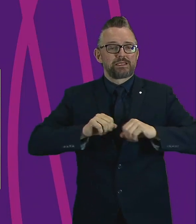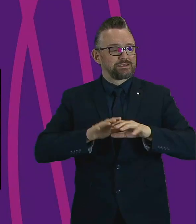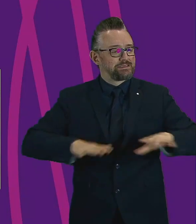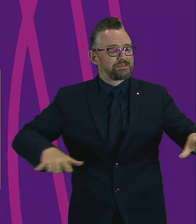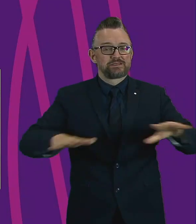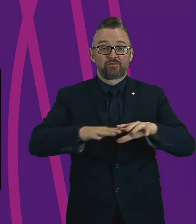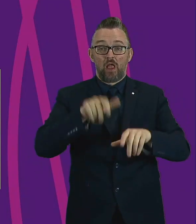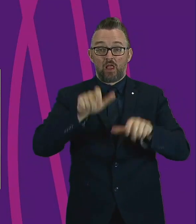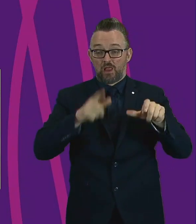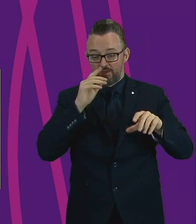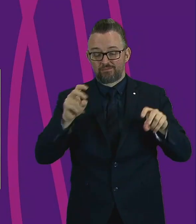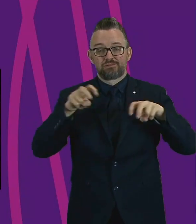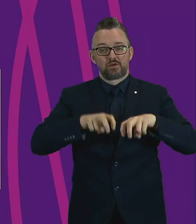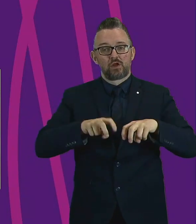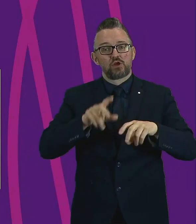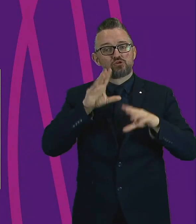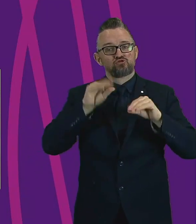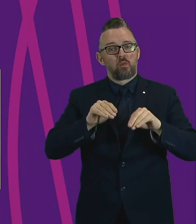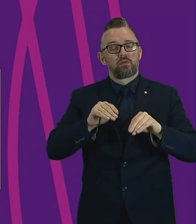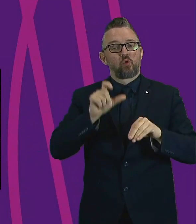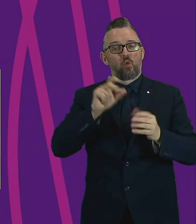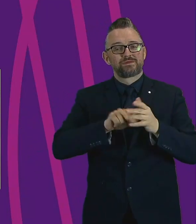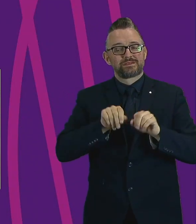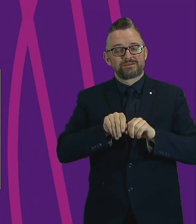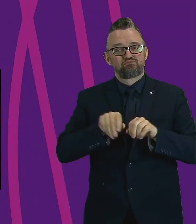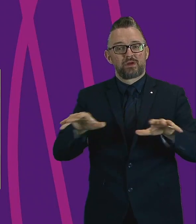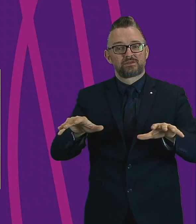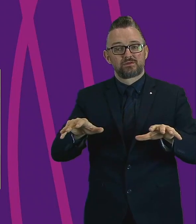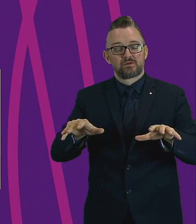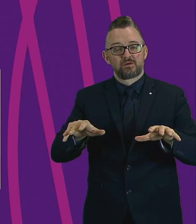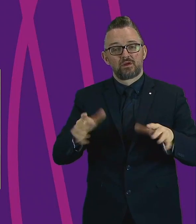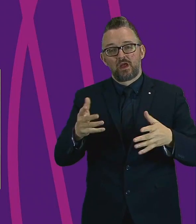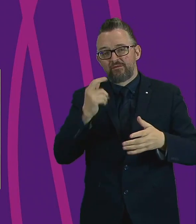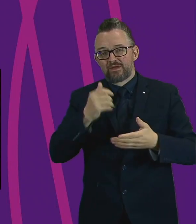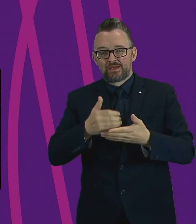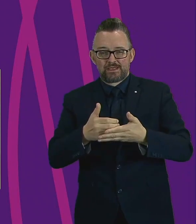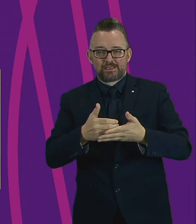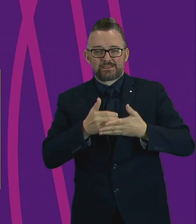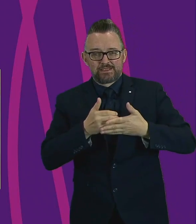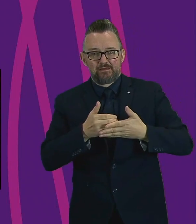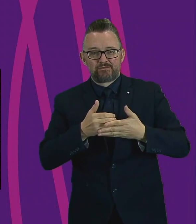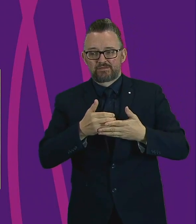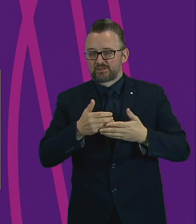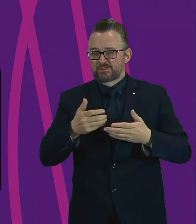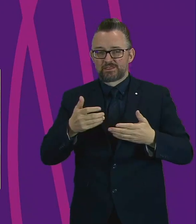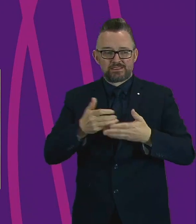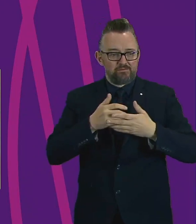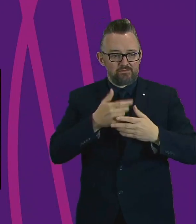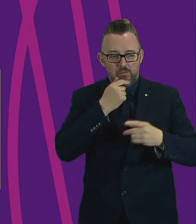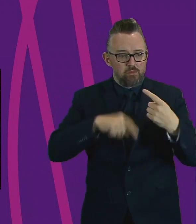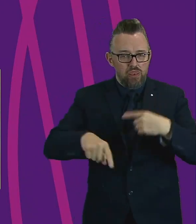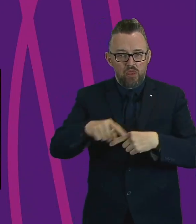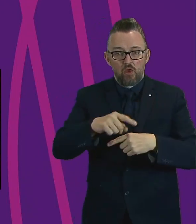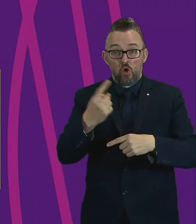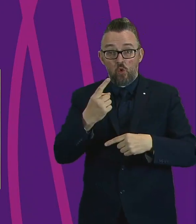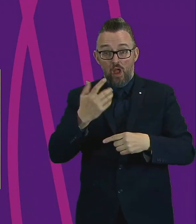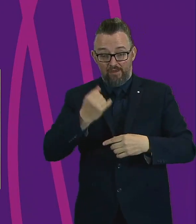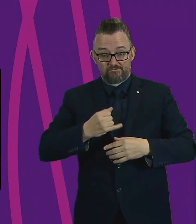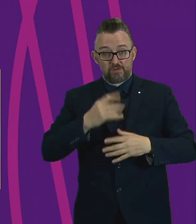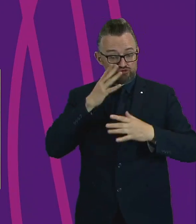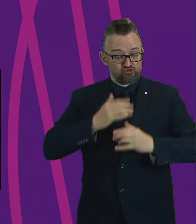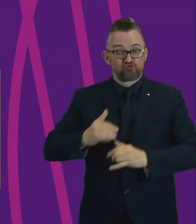to minimise COVID-19 exposure, and appropriate safety netting and management of people affected by the suspension of cancer screening